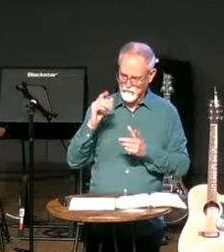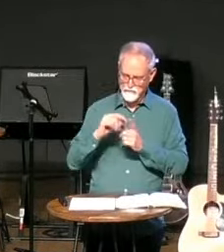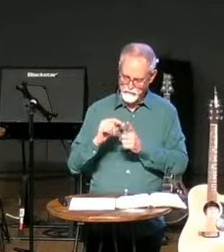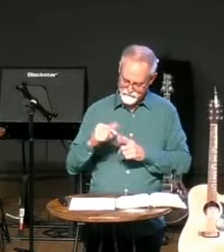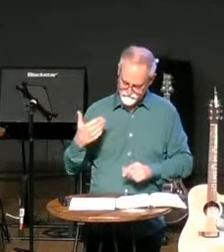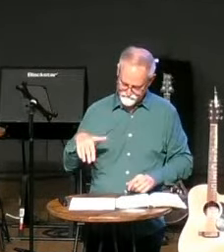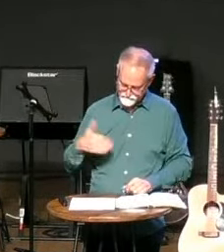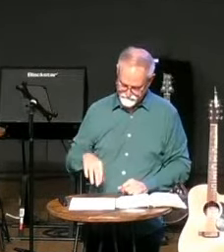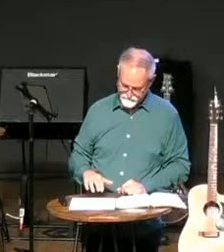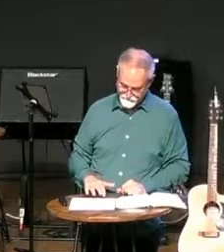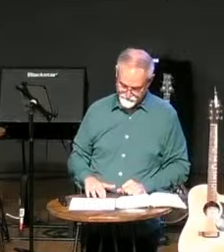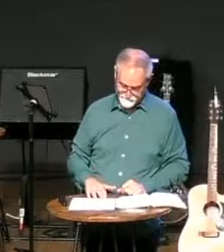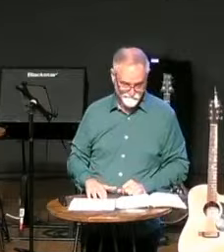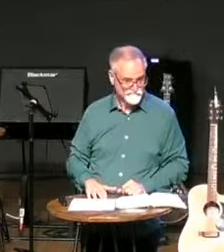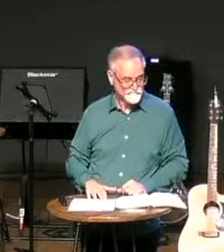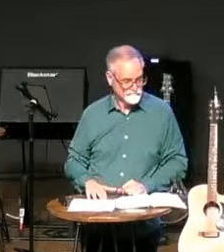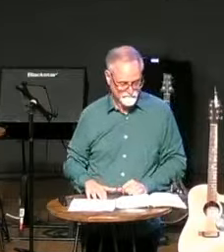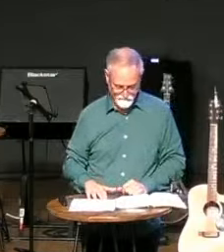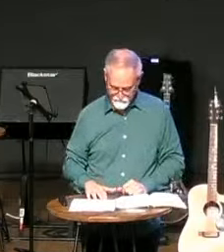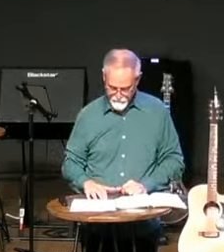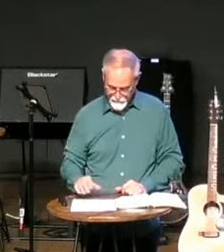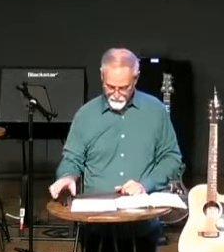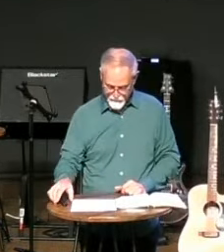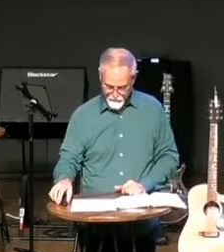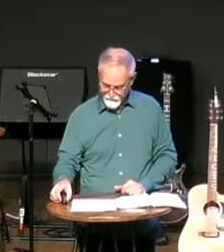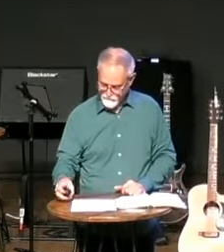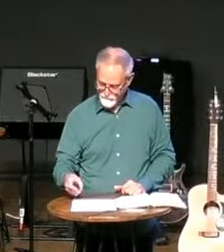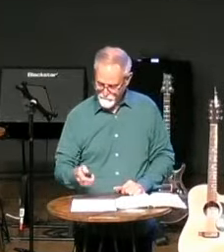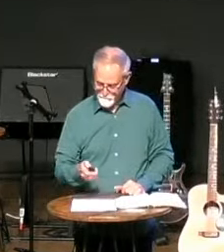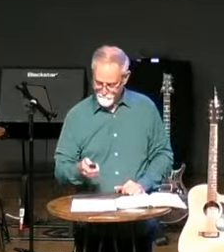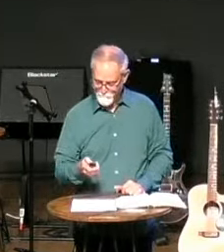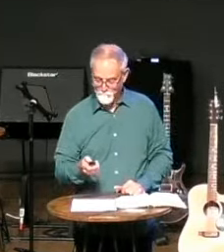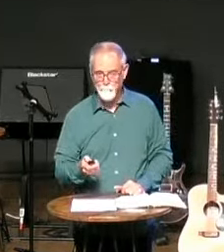That's pretty strong language from Jesus.